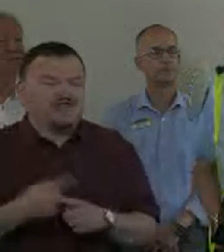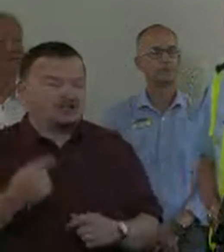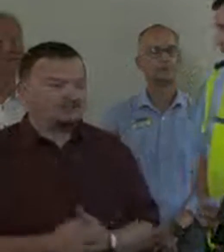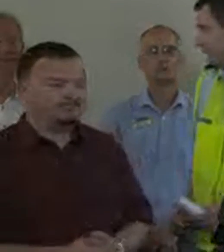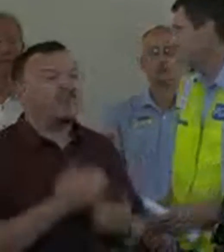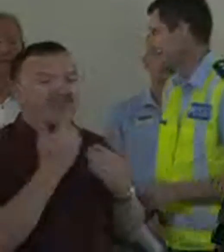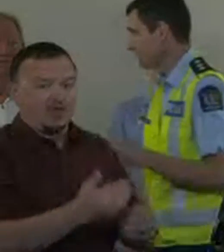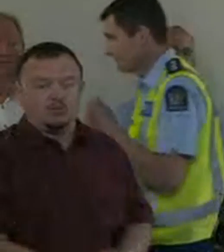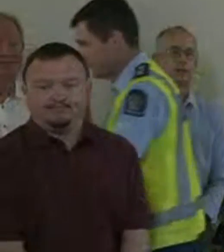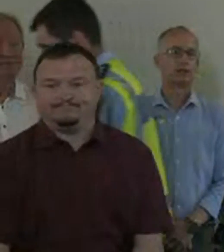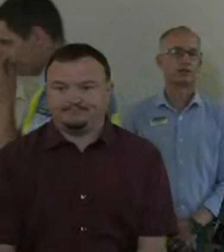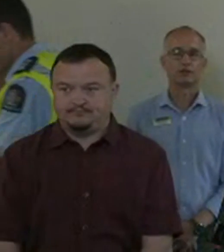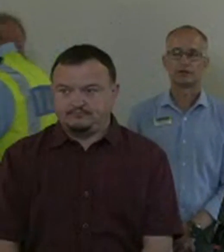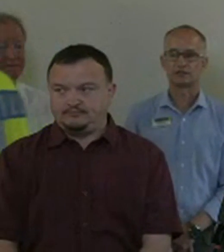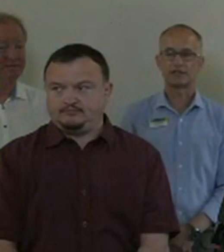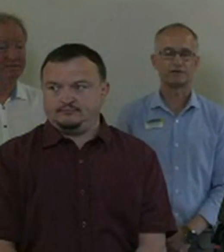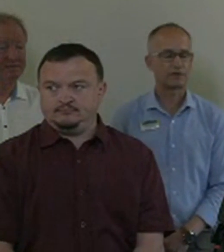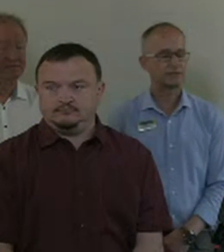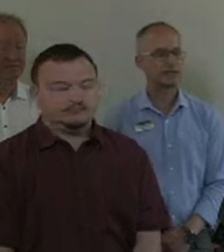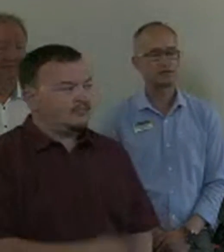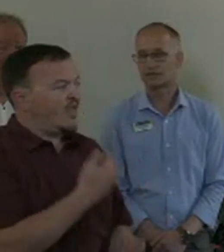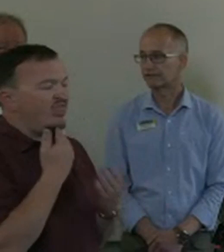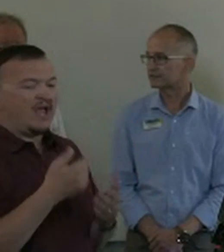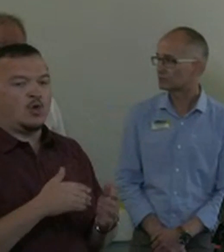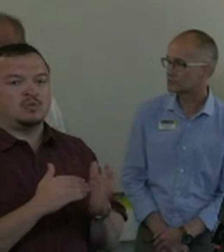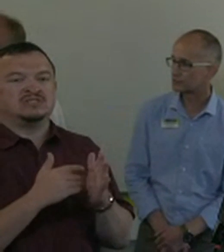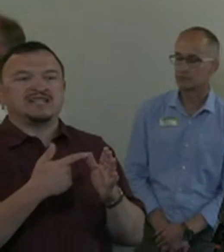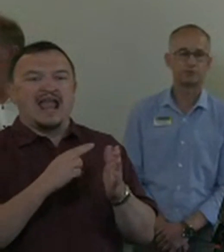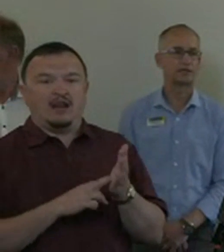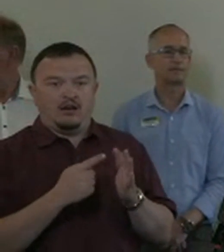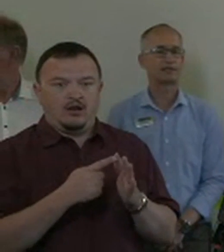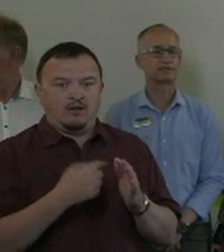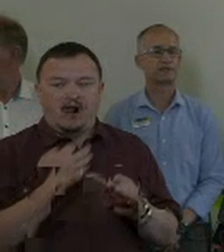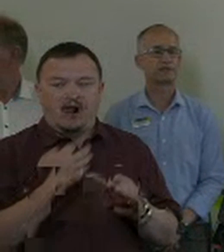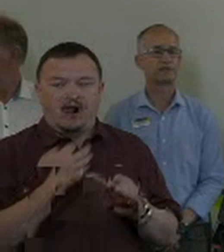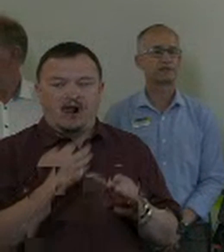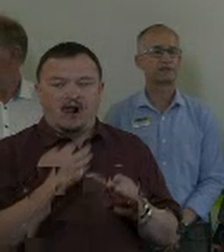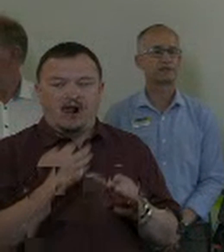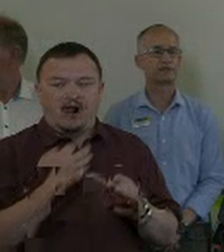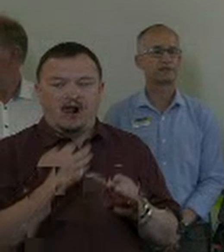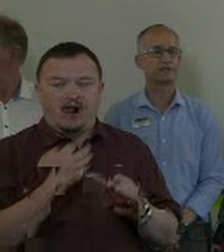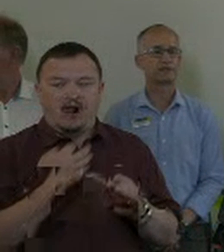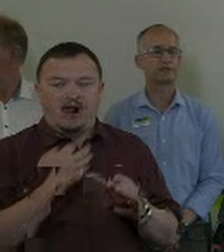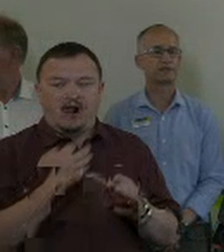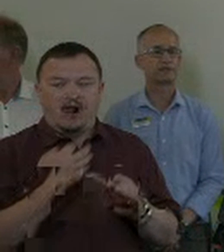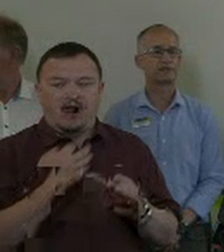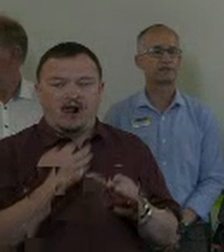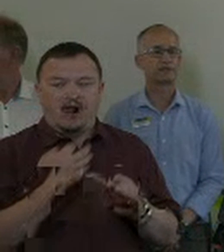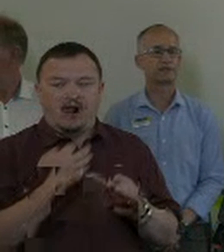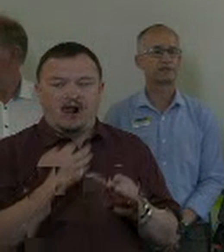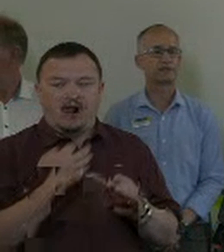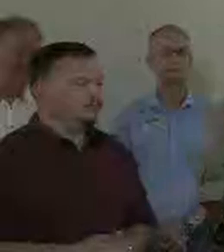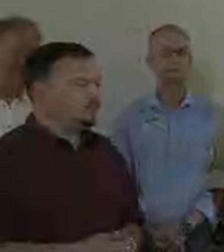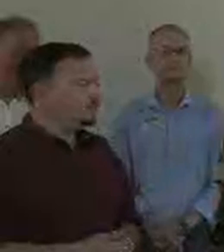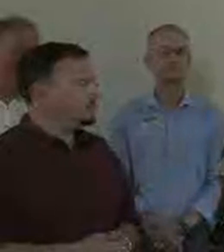Thank you. Thank you, Zane. I invite New Zealand Defence Force to make a statement. Ladies and